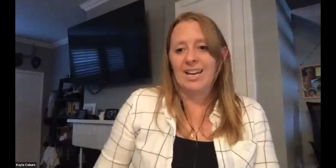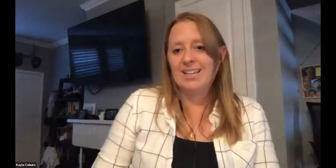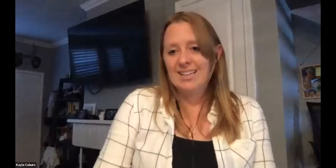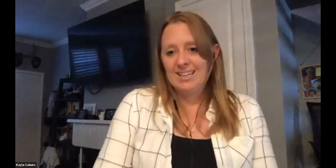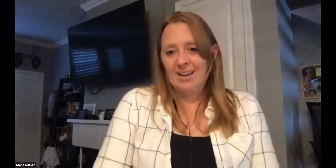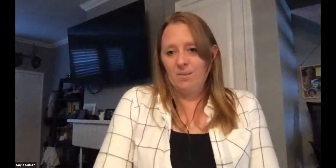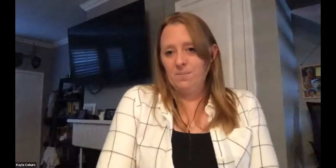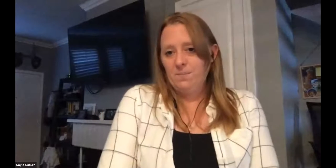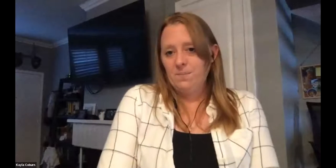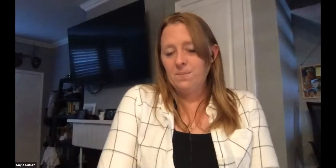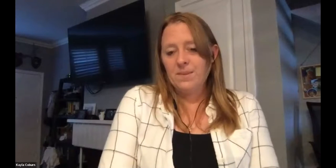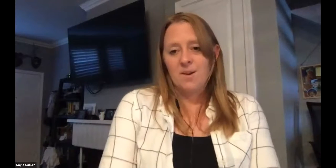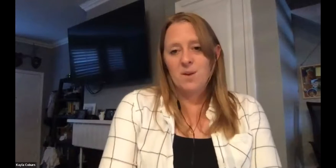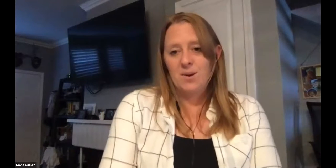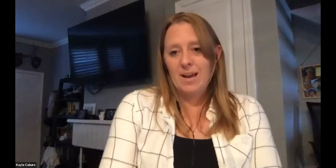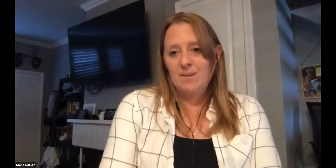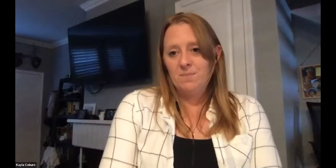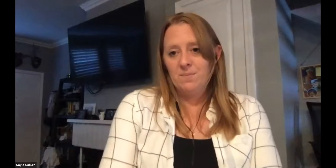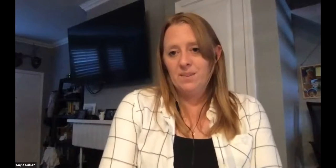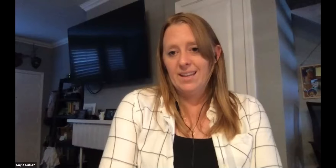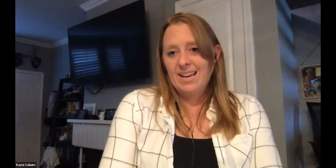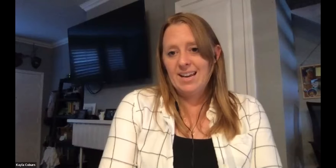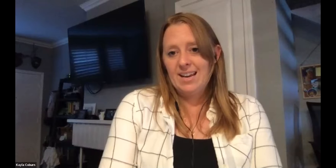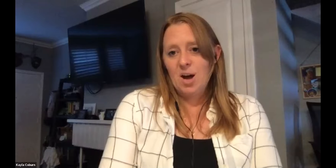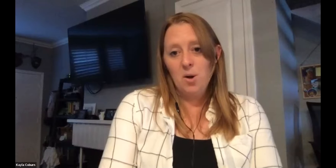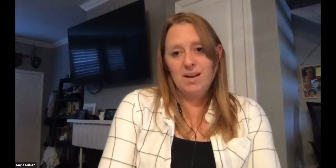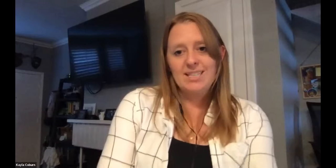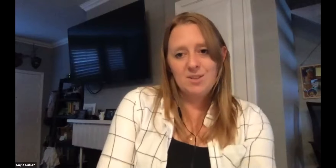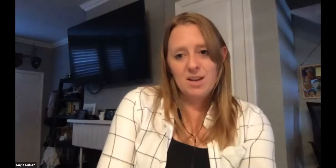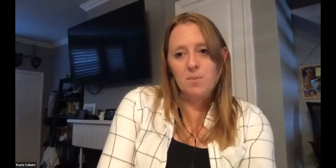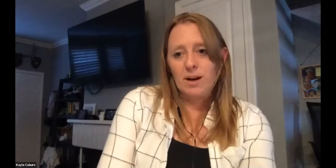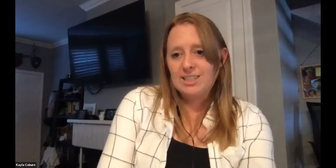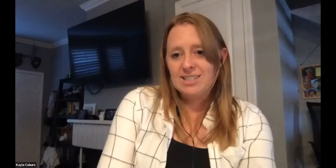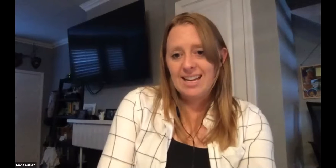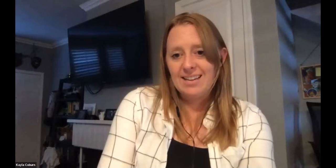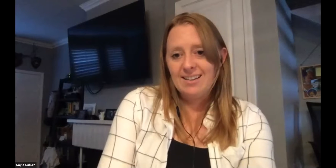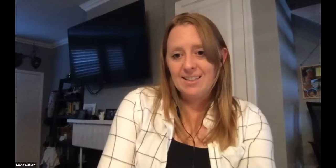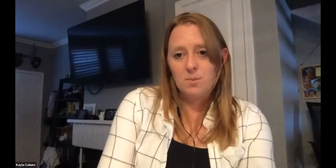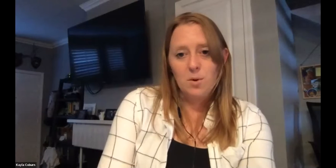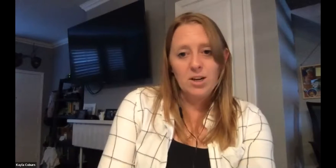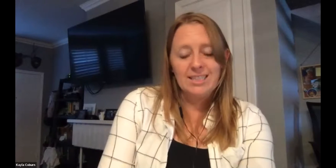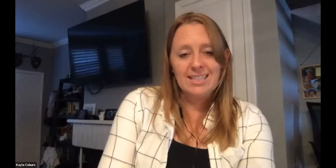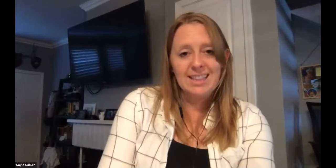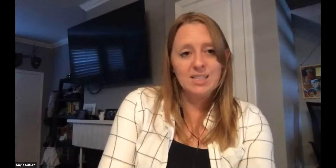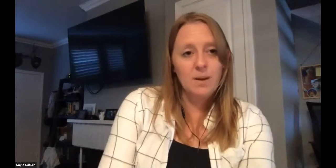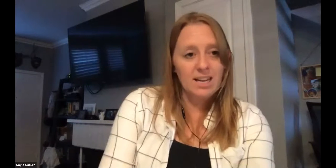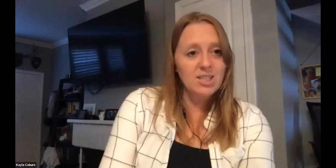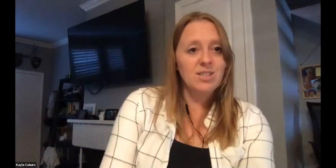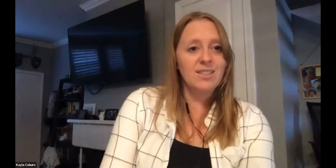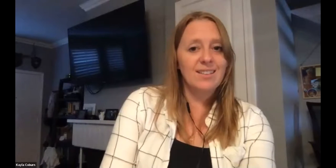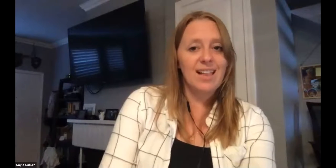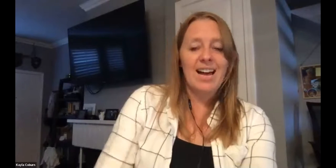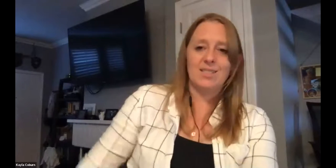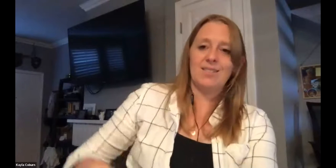that train right away. Oh, and I do think what Brian just said is important, that the